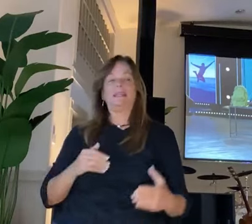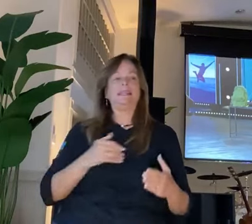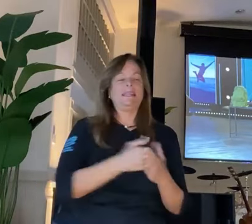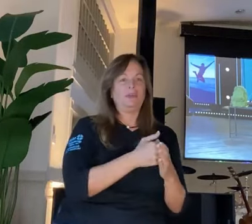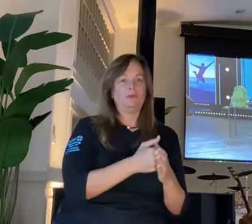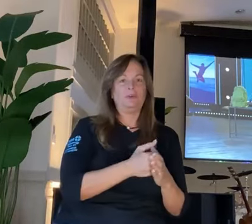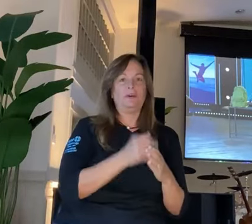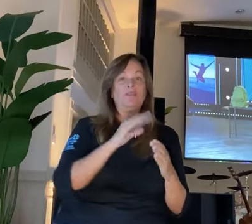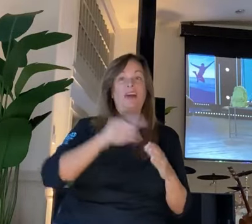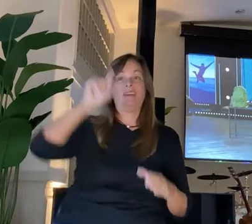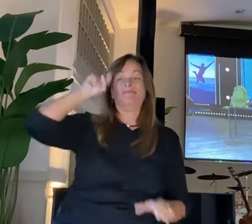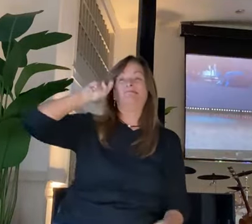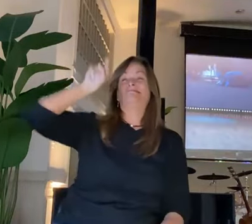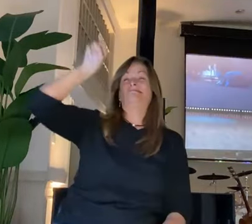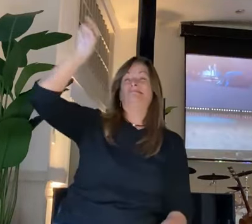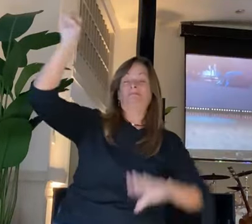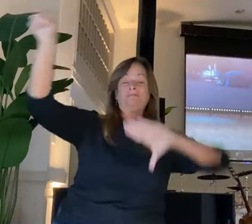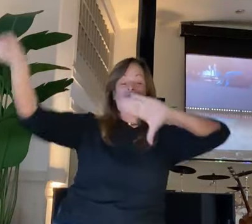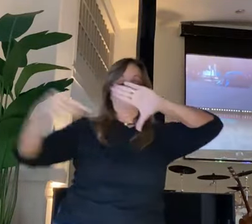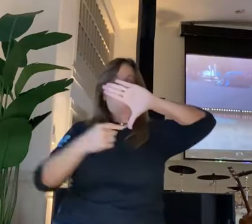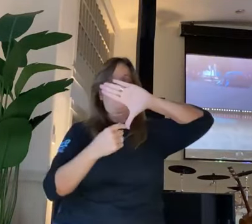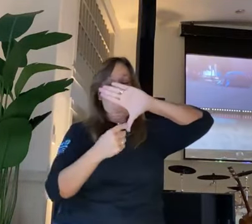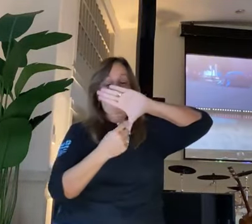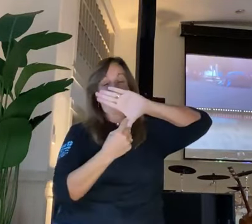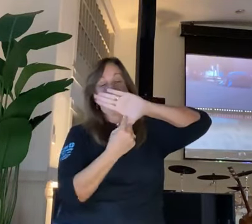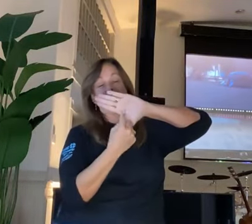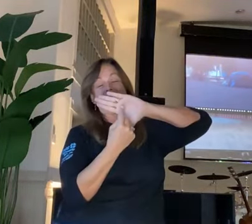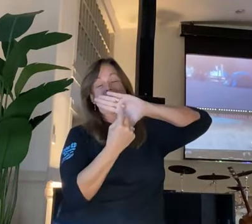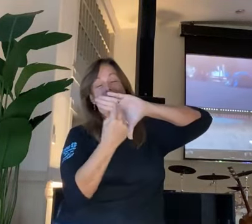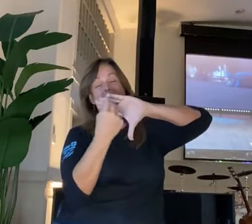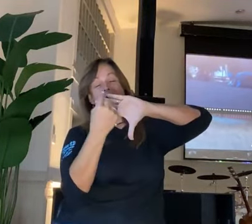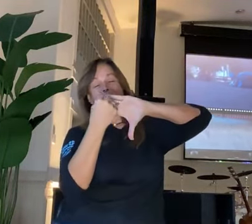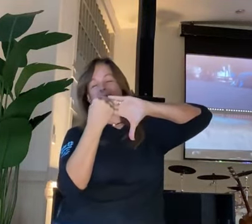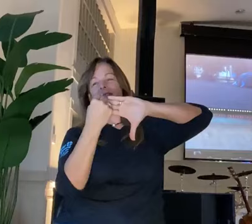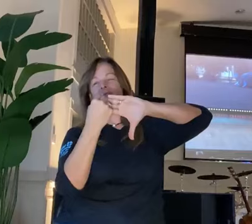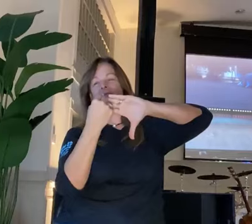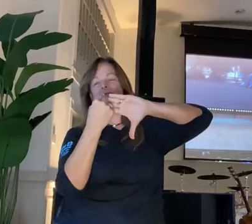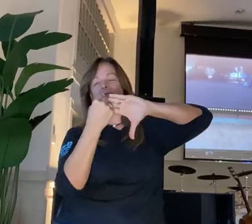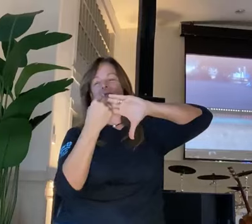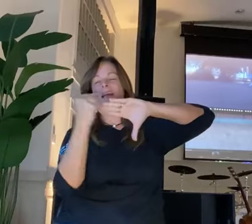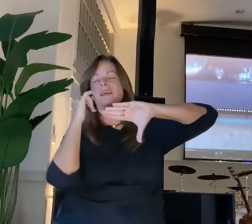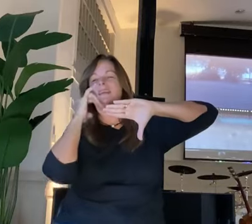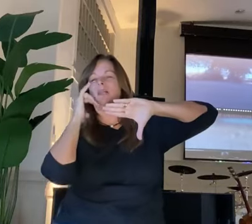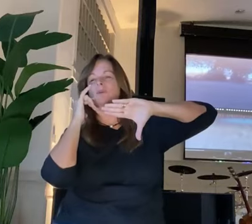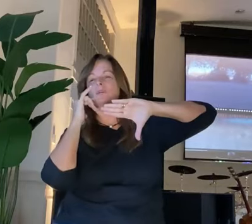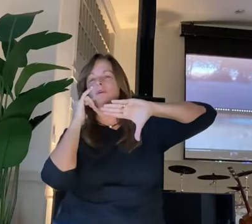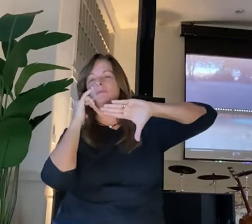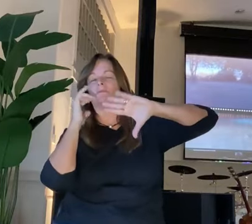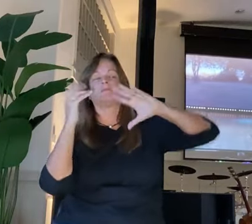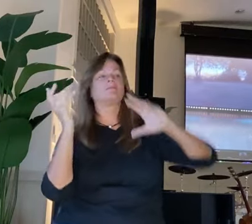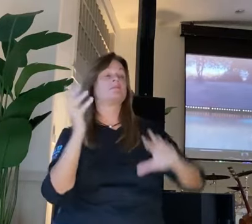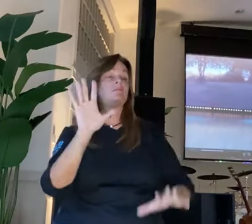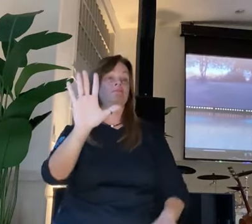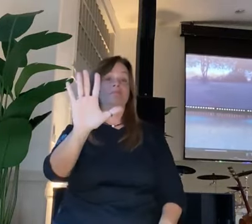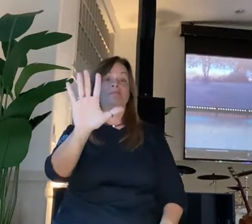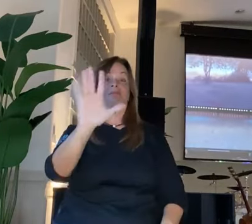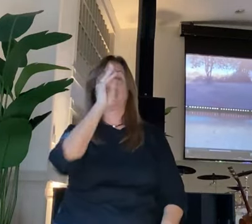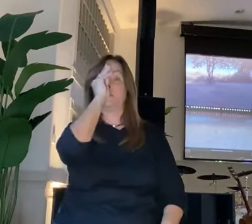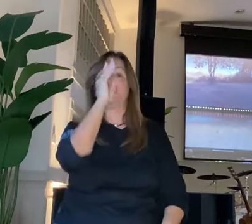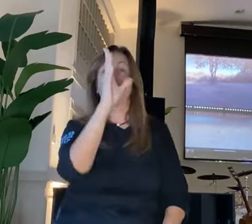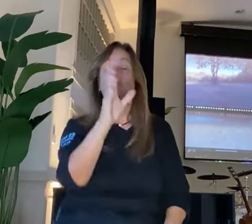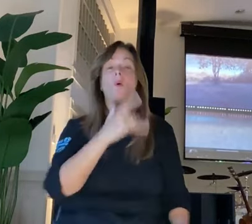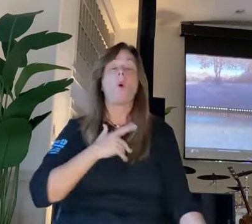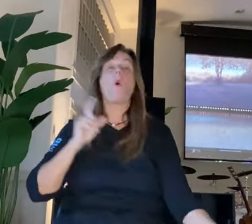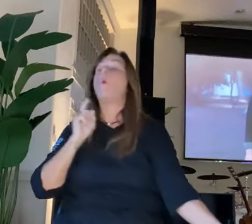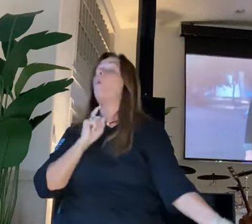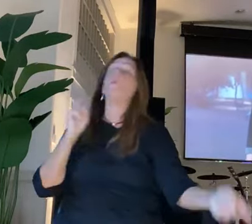South Florida than where I am right now. But that ended up being one of the most remarkable weeks in my life with my